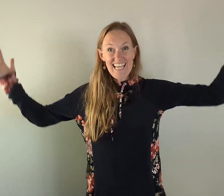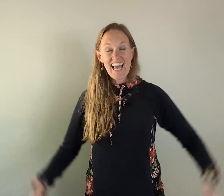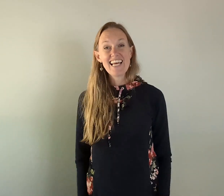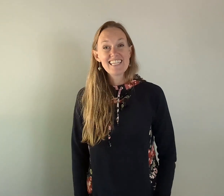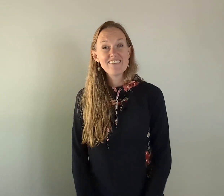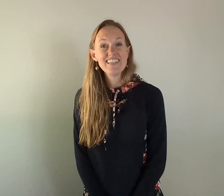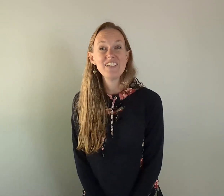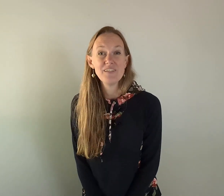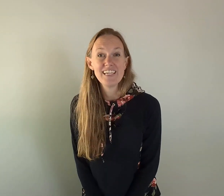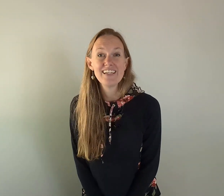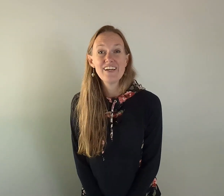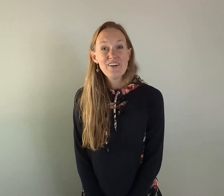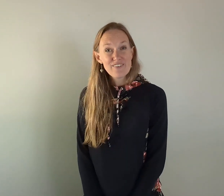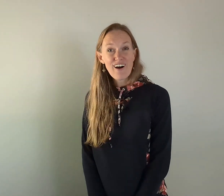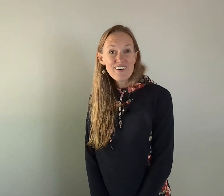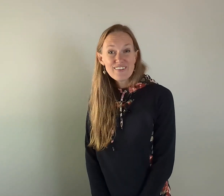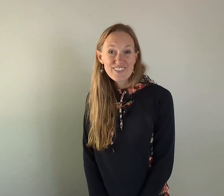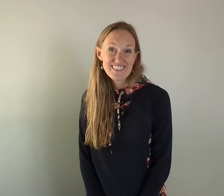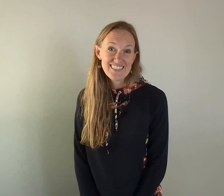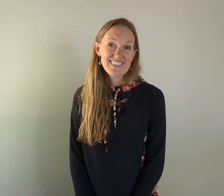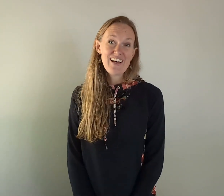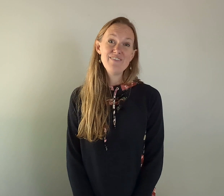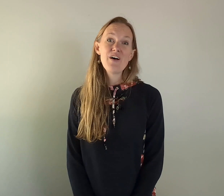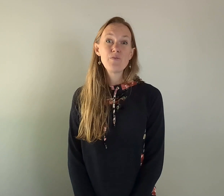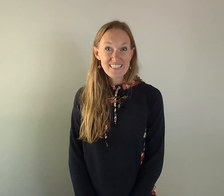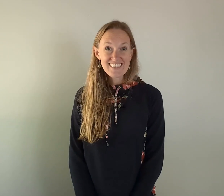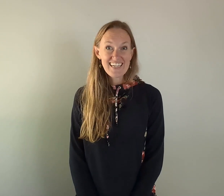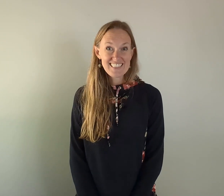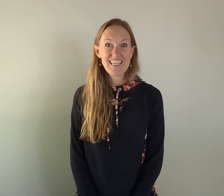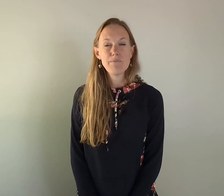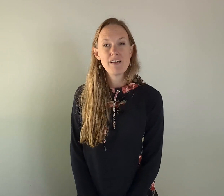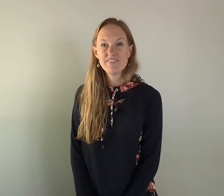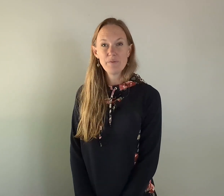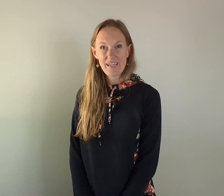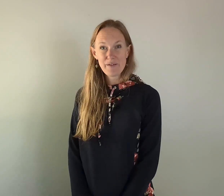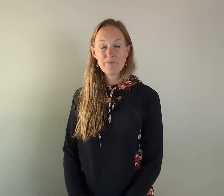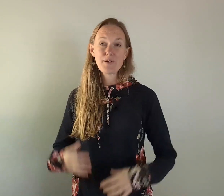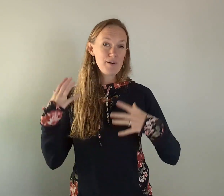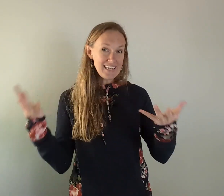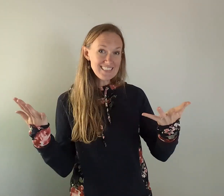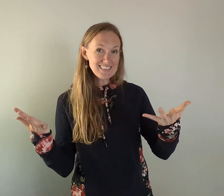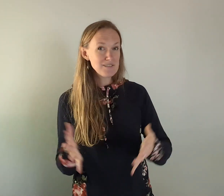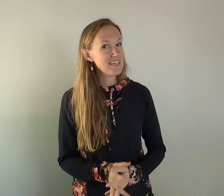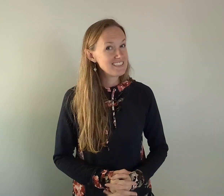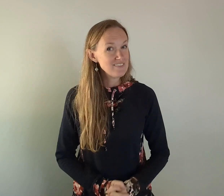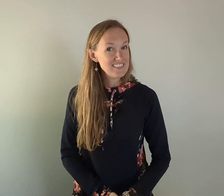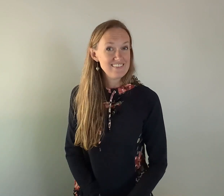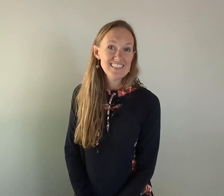And that's everything you need for all the verses of Reason I Sing by Phil Wickham. So practice this as many times as you need